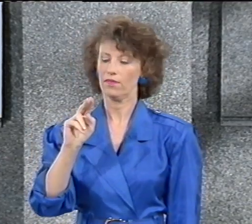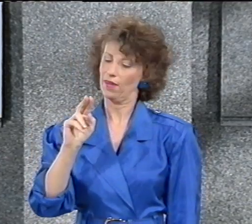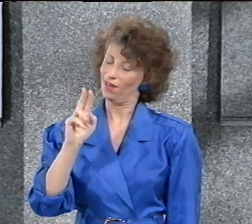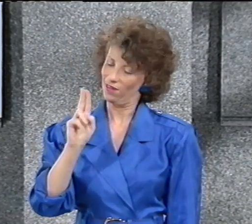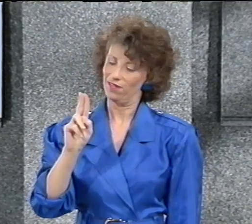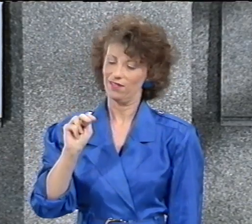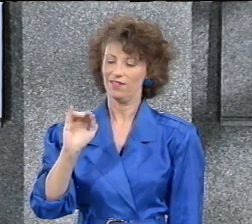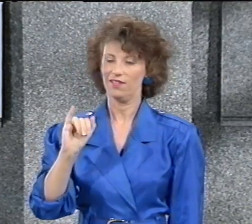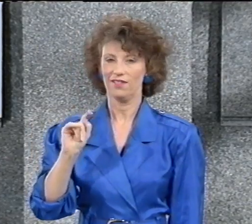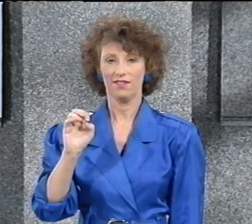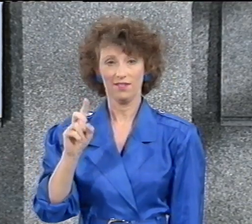Try this phrase.